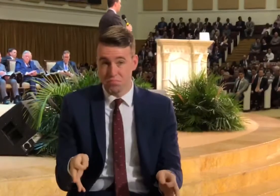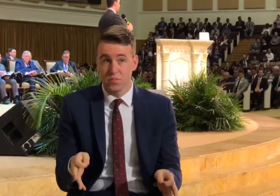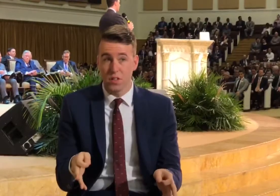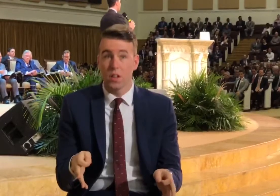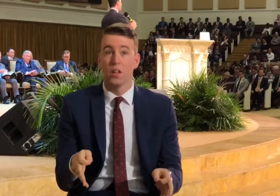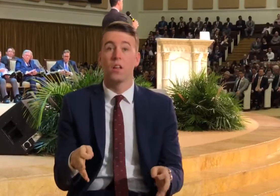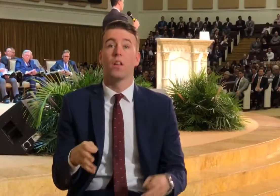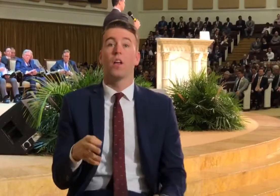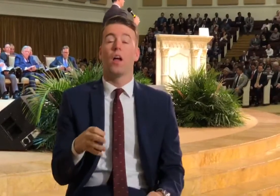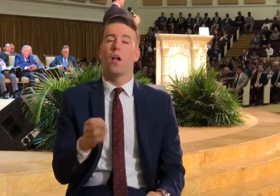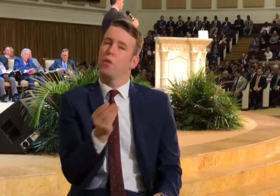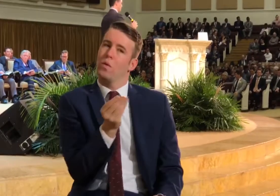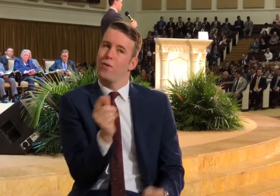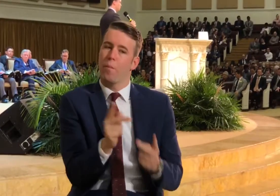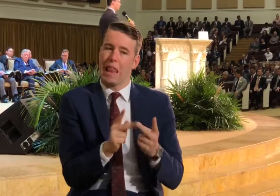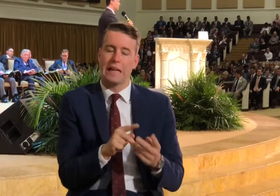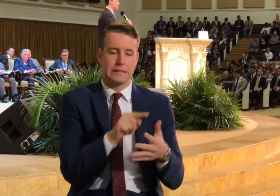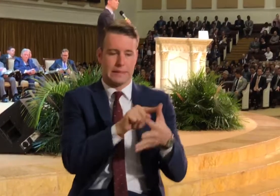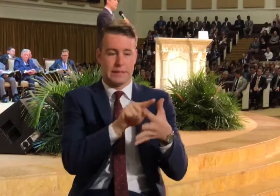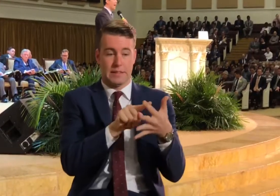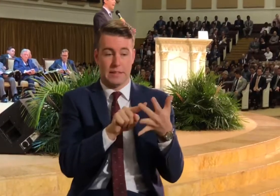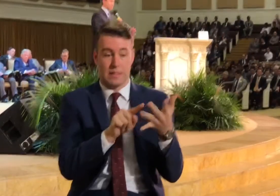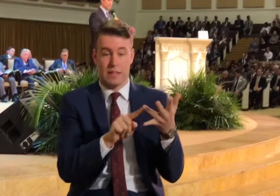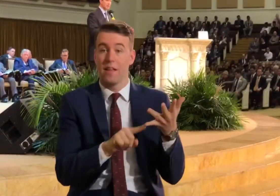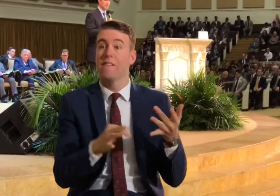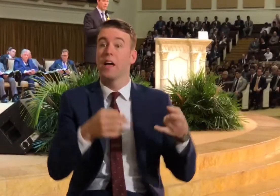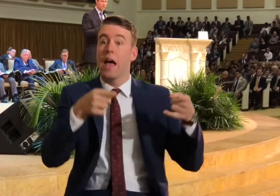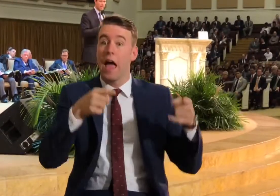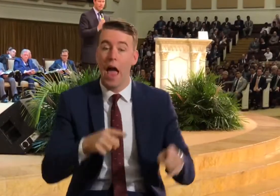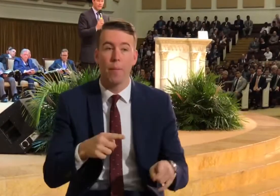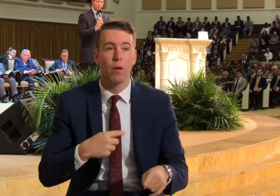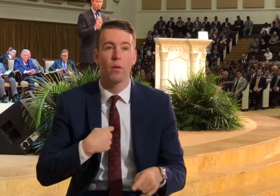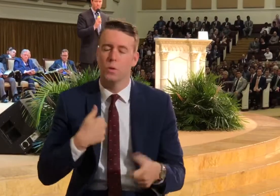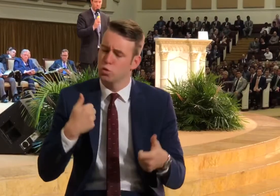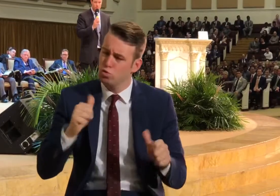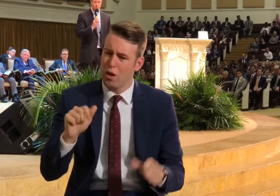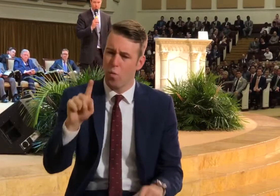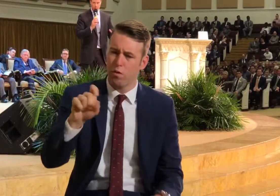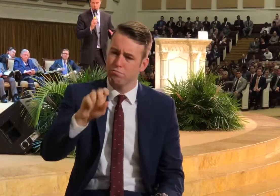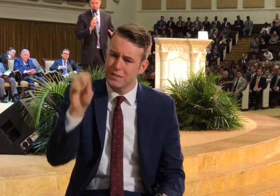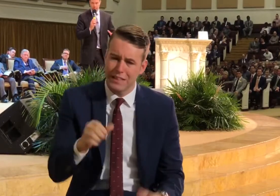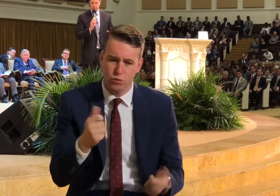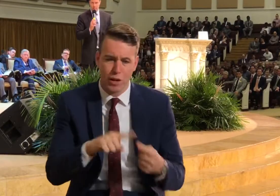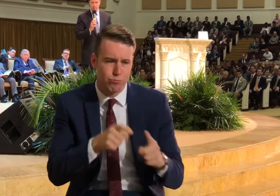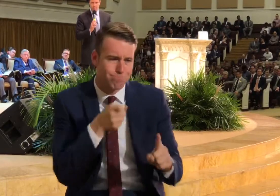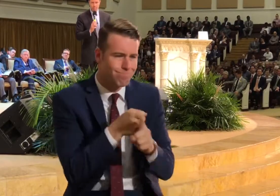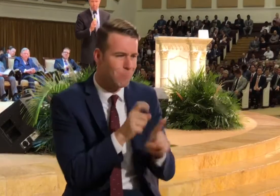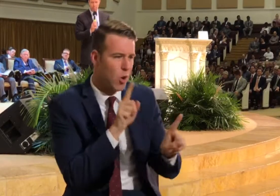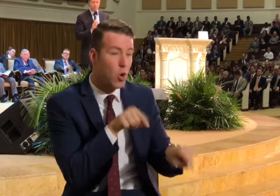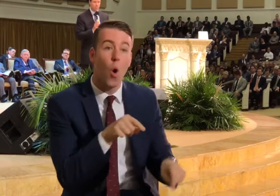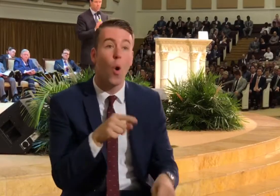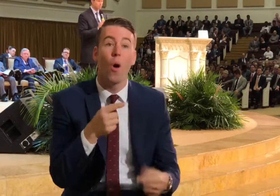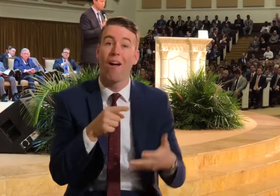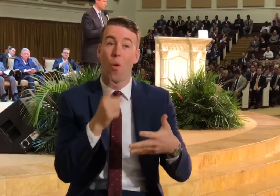to do everything in our power to be at every year, and No Limits is one of those places.